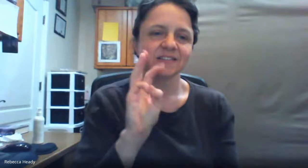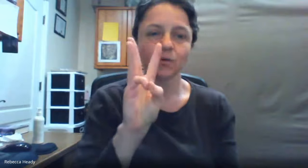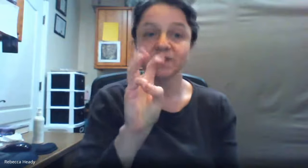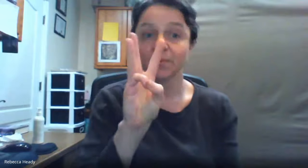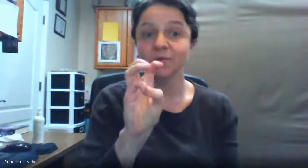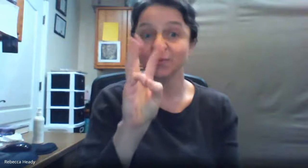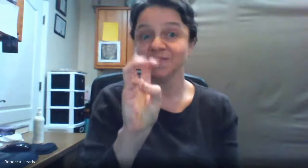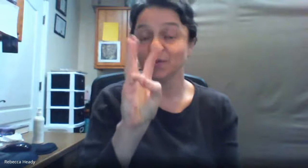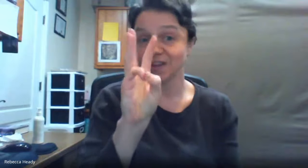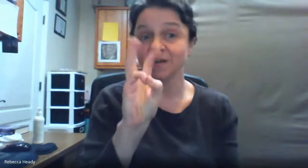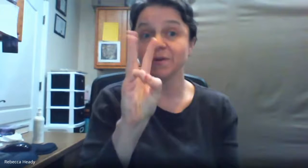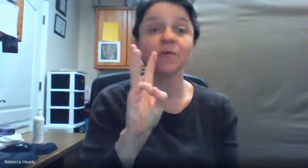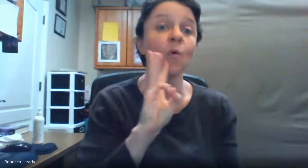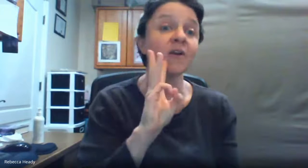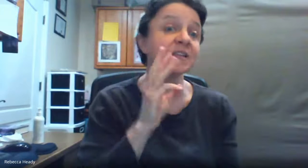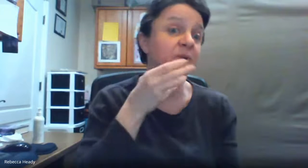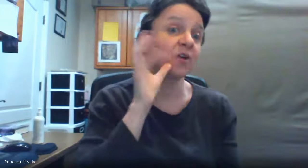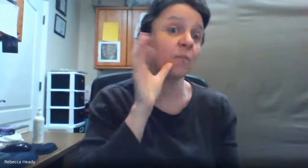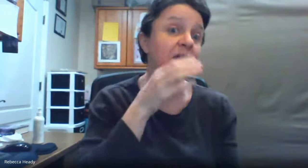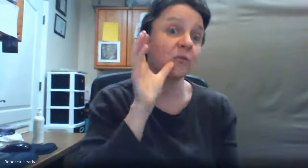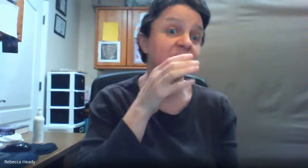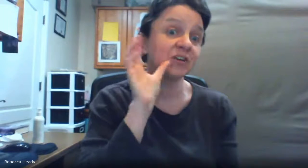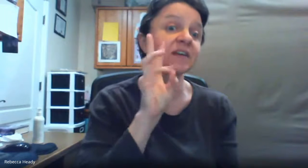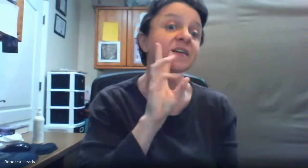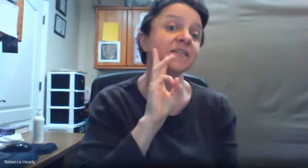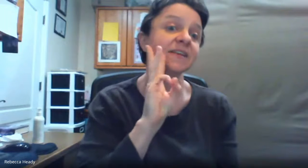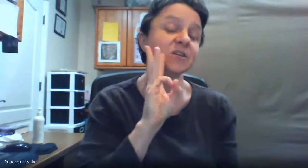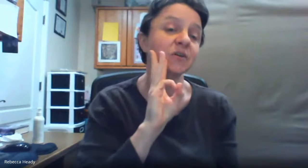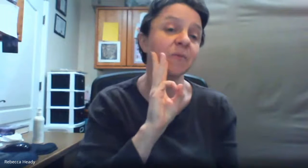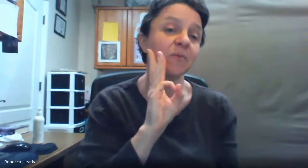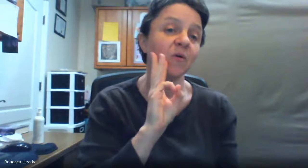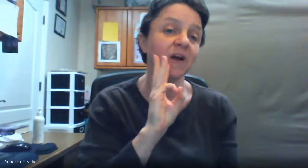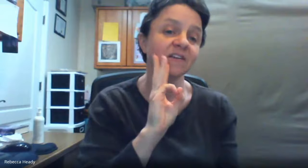So W, so you think W for water, it's up here in your mouth where you drink. That's how you can remember it, water.